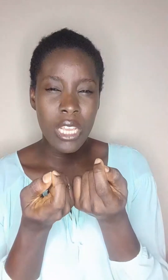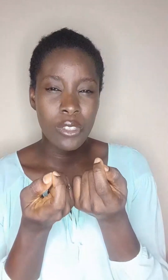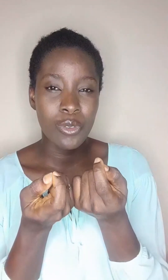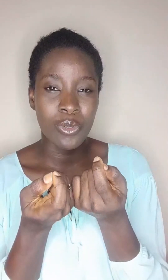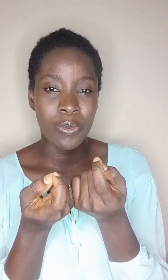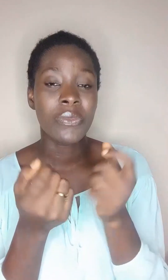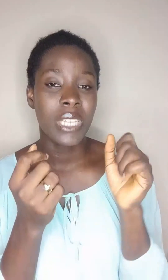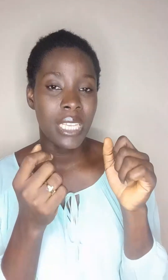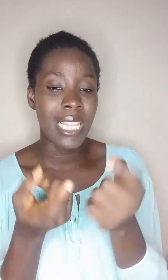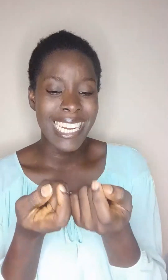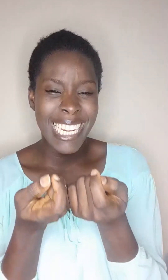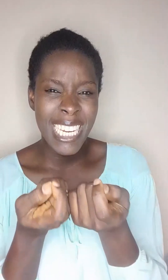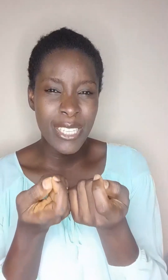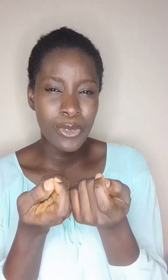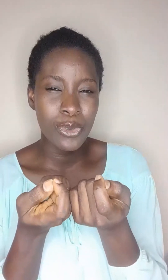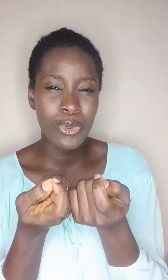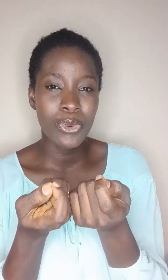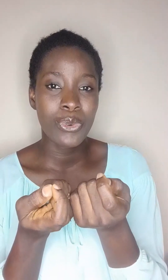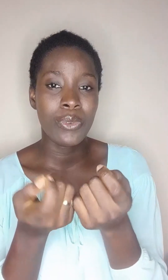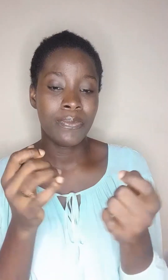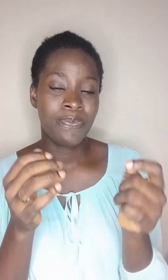little, yes, the little